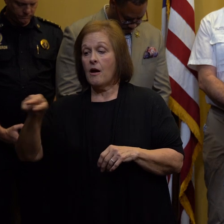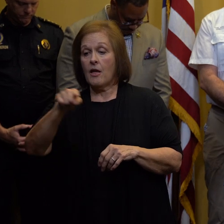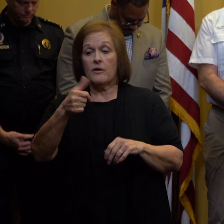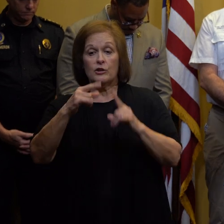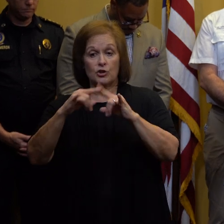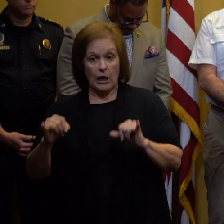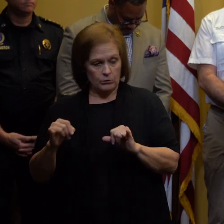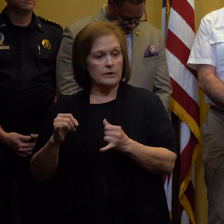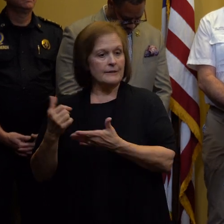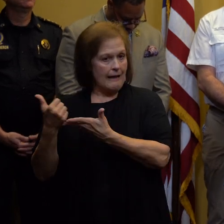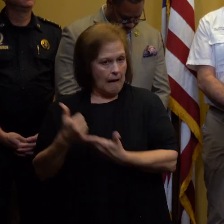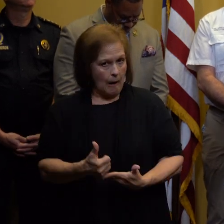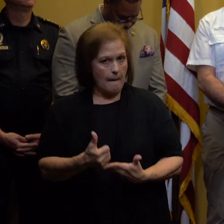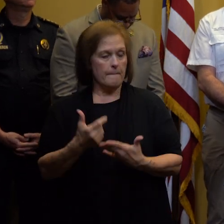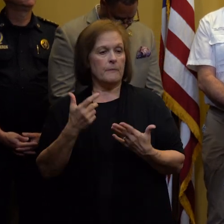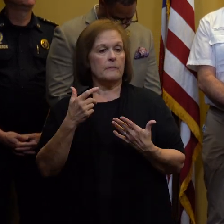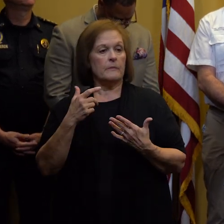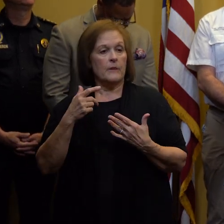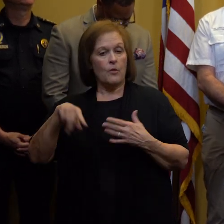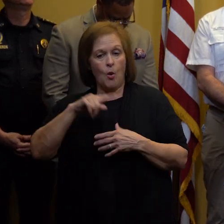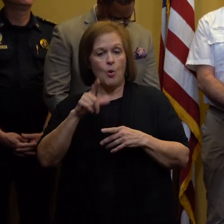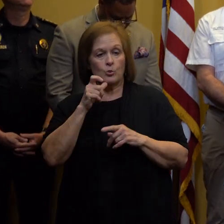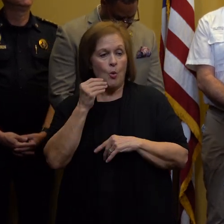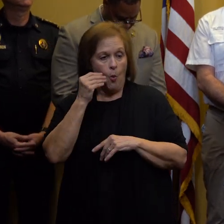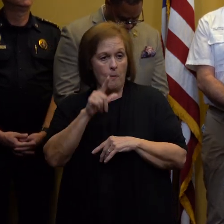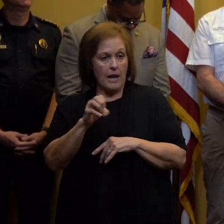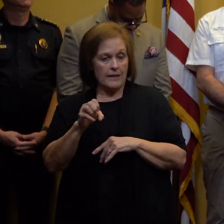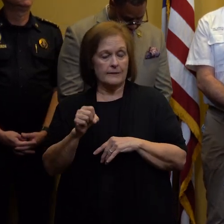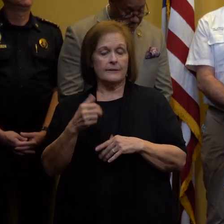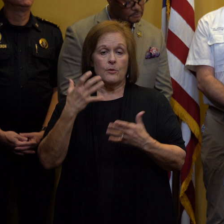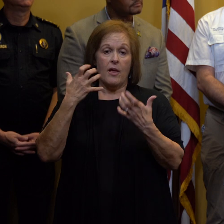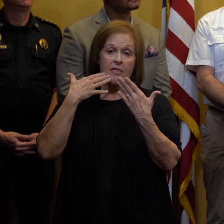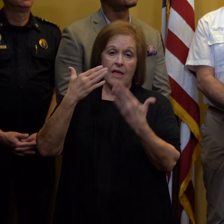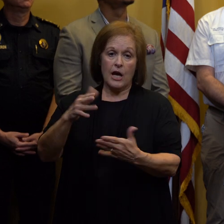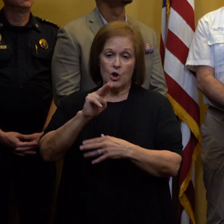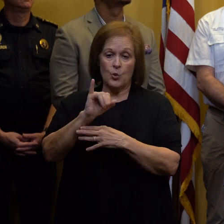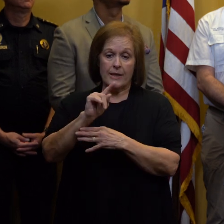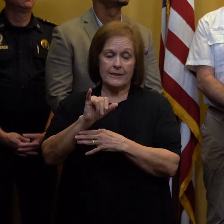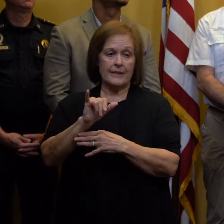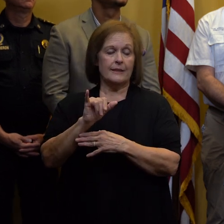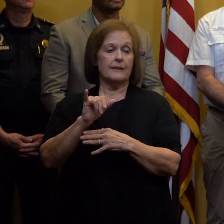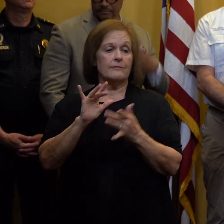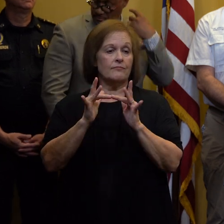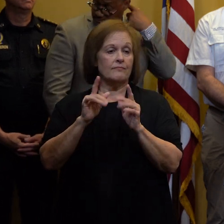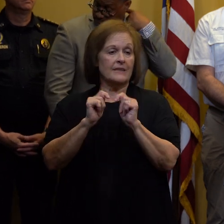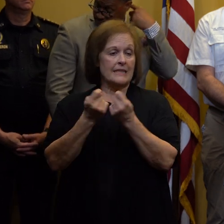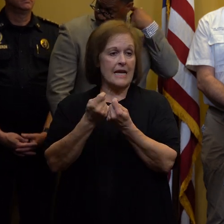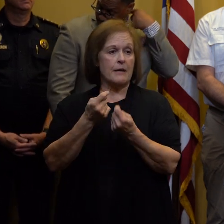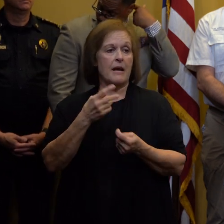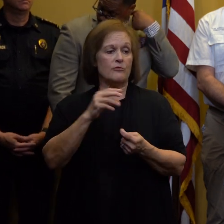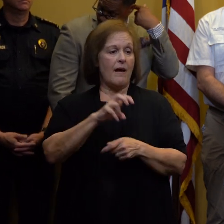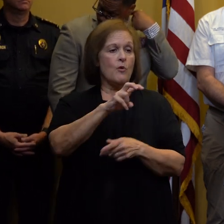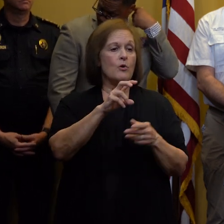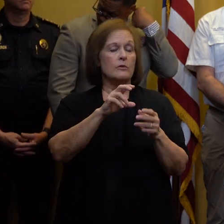make sure that the beds are available for the individuals who are coming off the street. Big shout out to Unity's outreach team and Travelers Aid's outreach